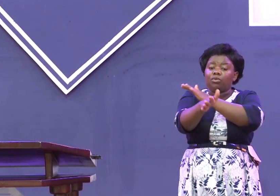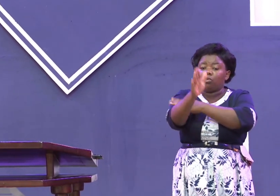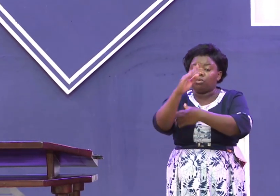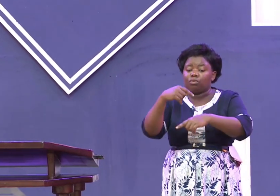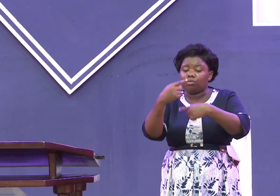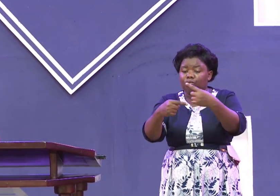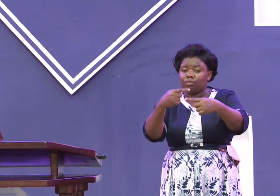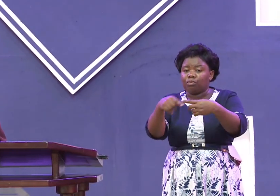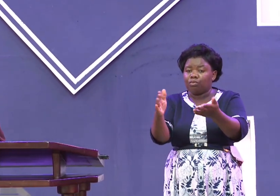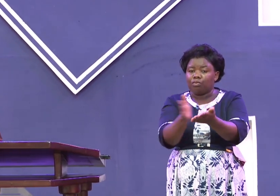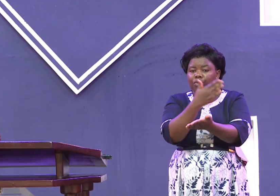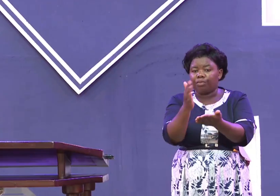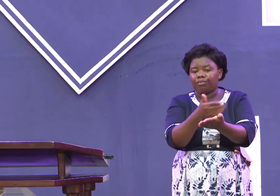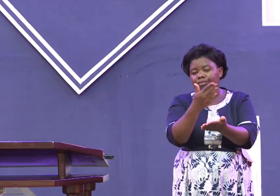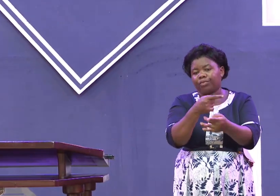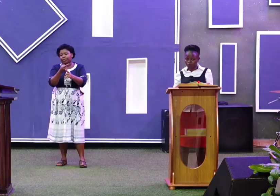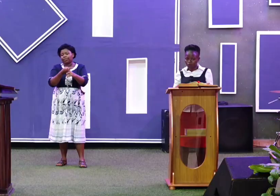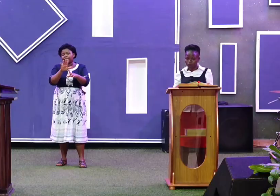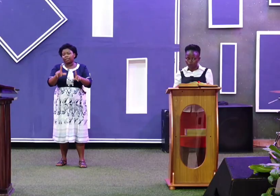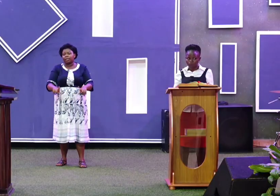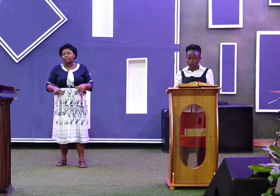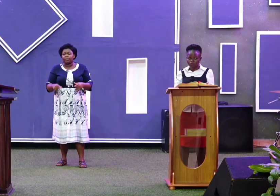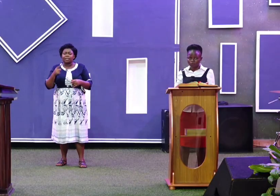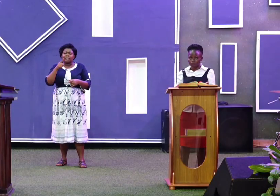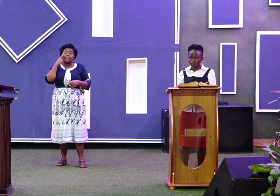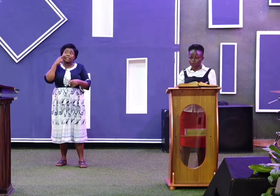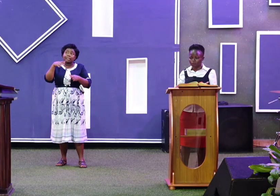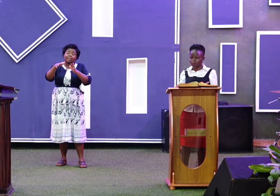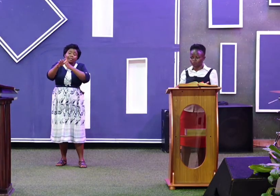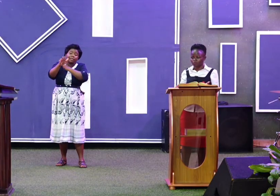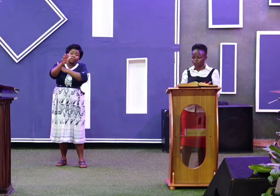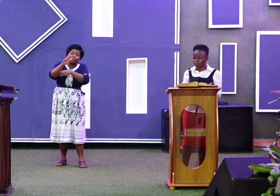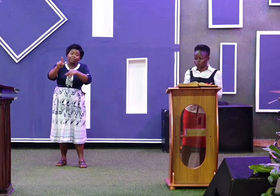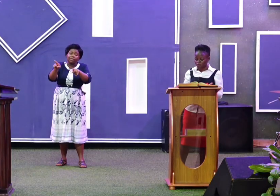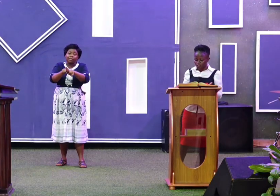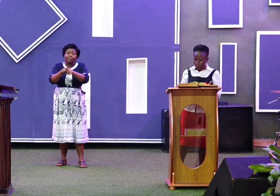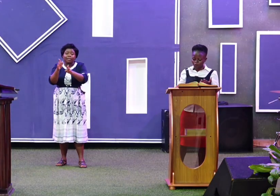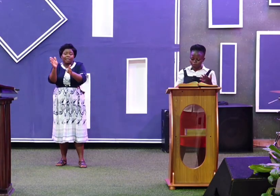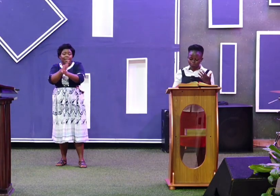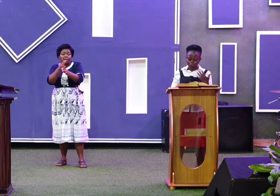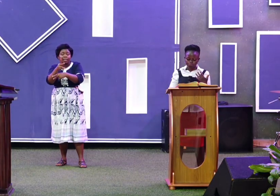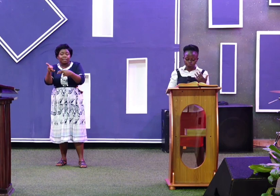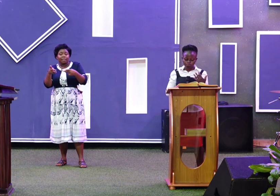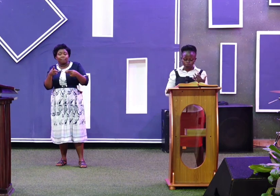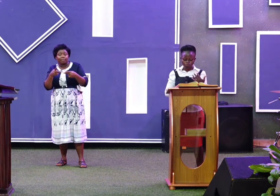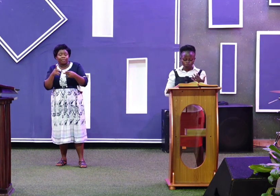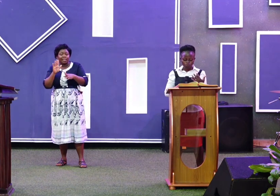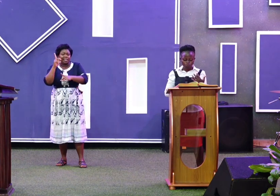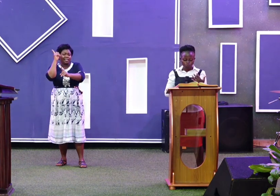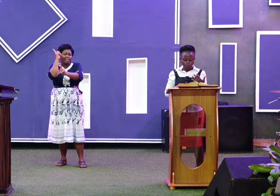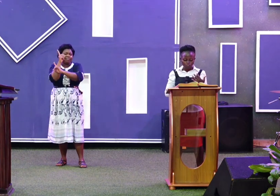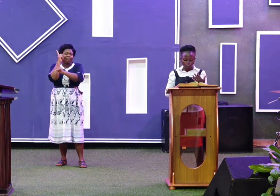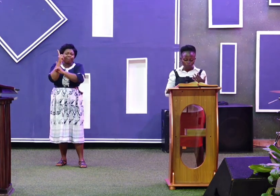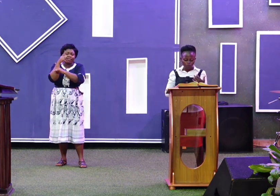According to the problems that God has made him go through. Alaba Katonda ng'ekigo kye ekyamaanyi obukuumi